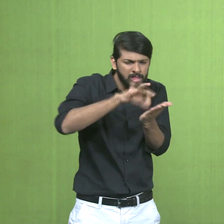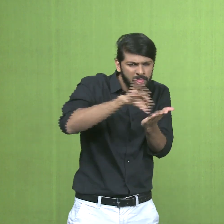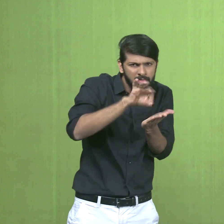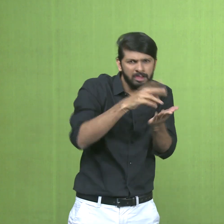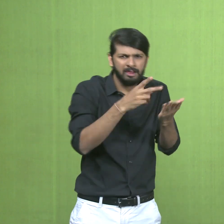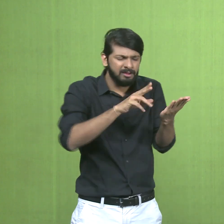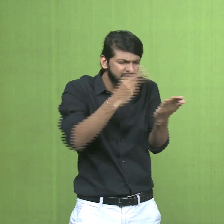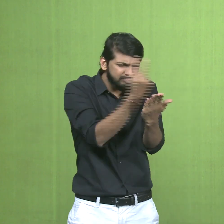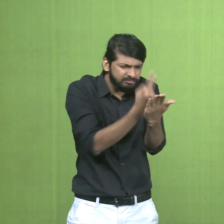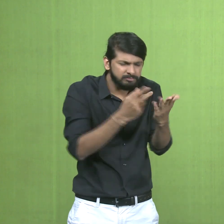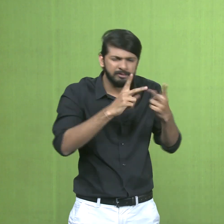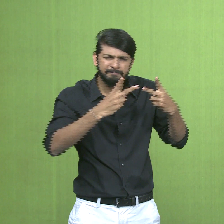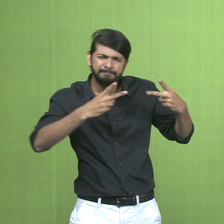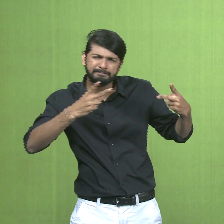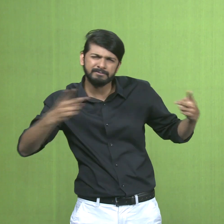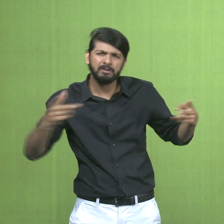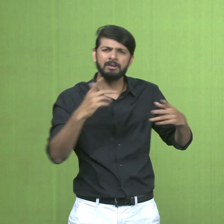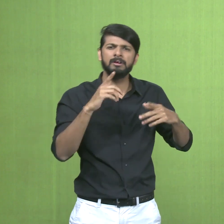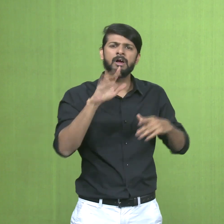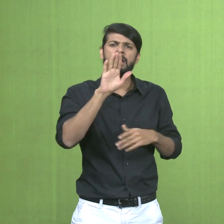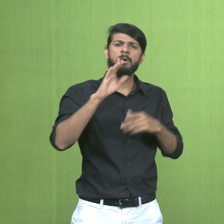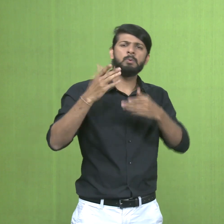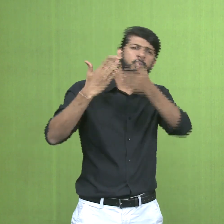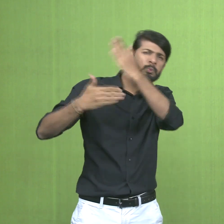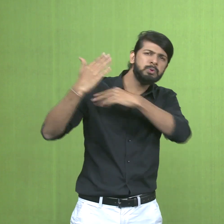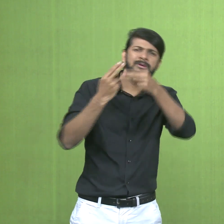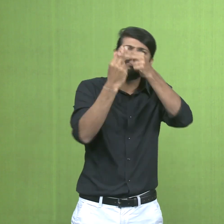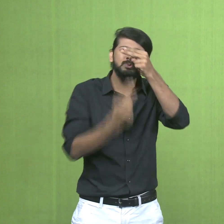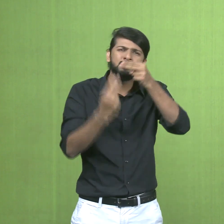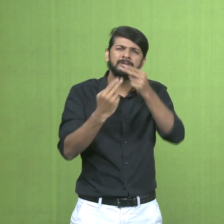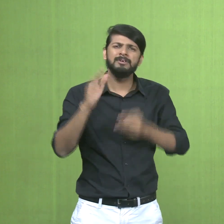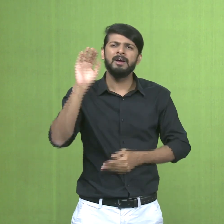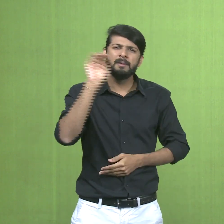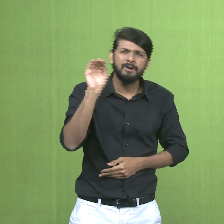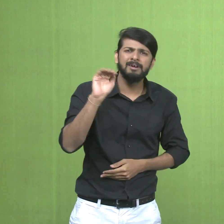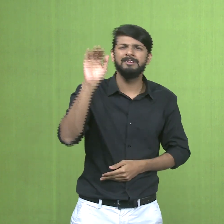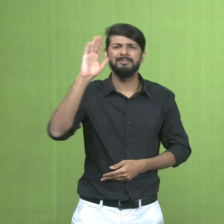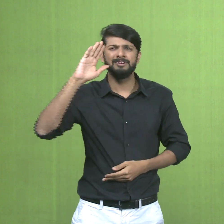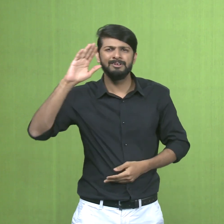type of artworks, could be scrolls, could be fabric, could be toys,